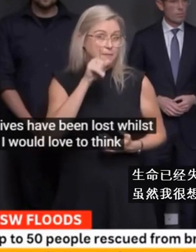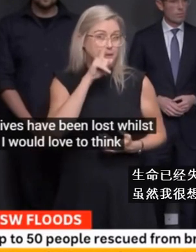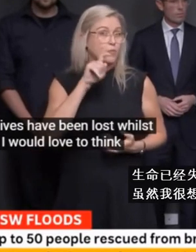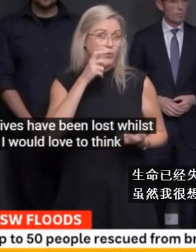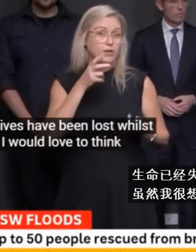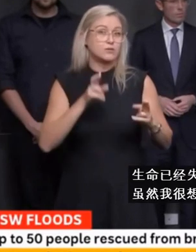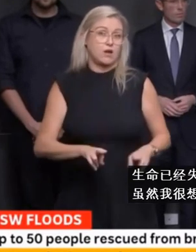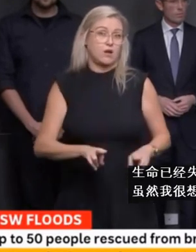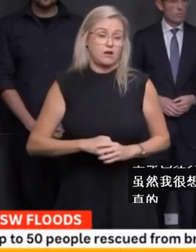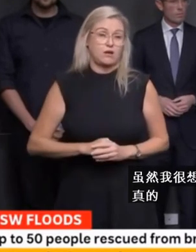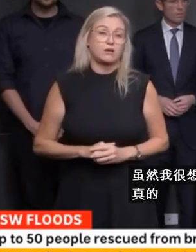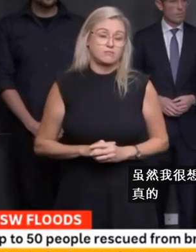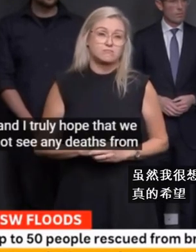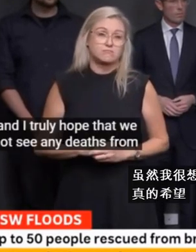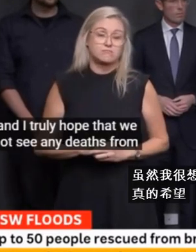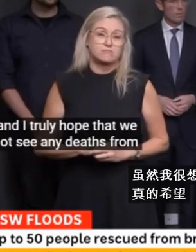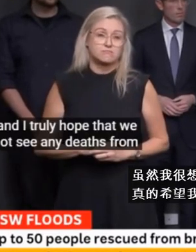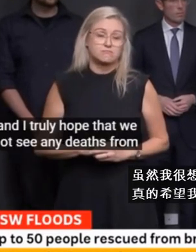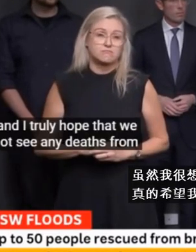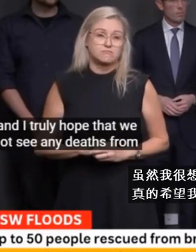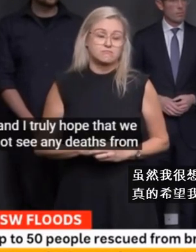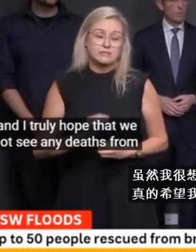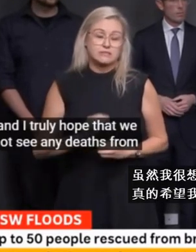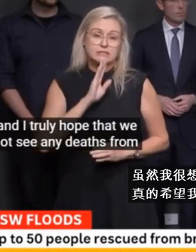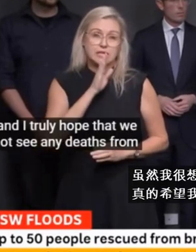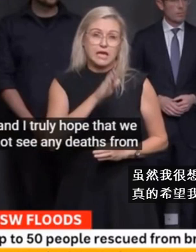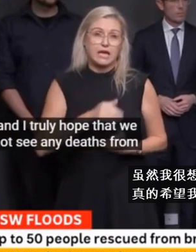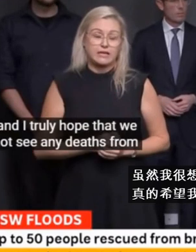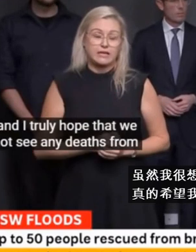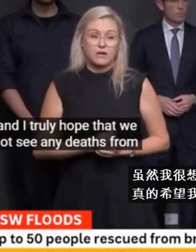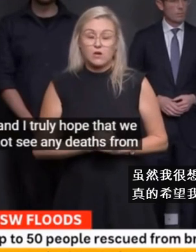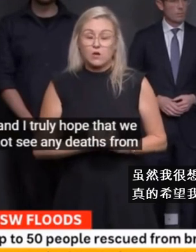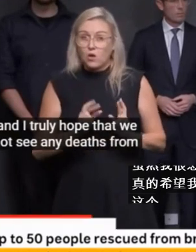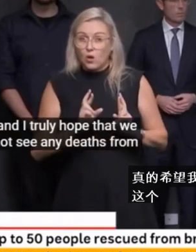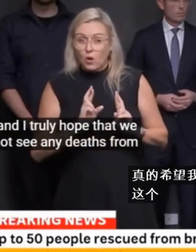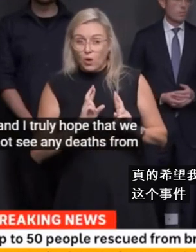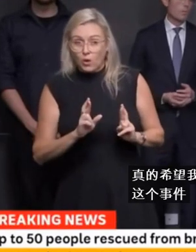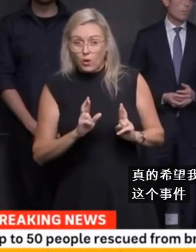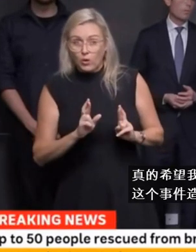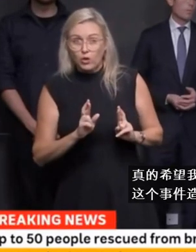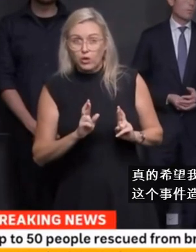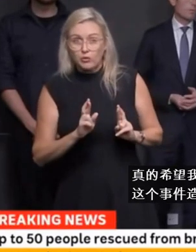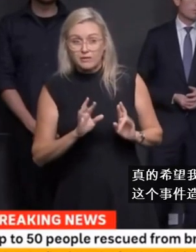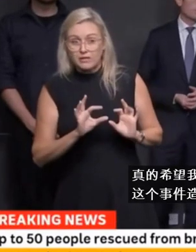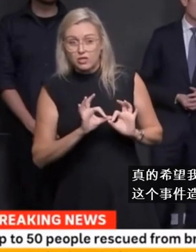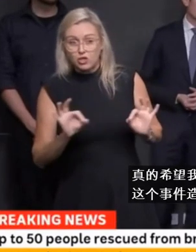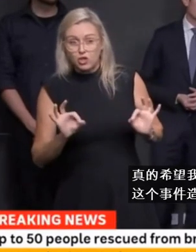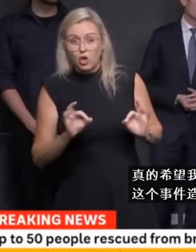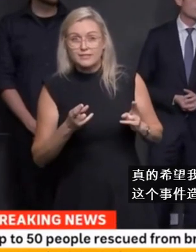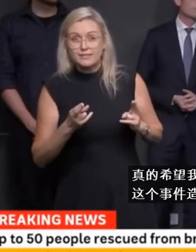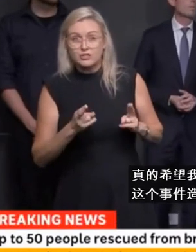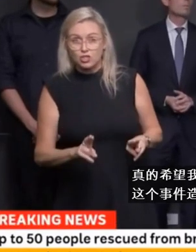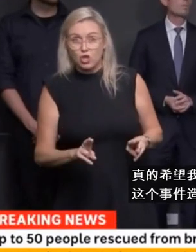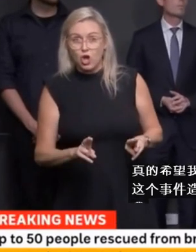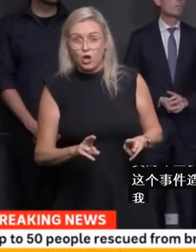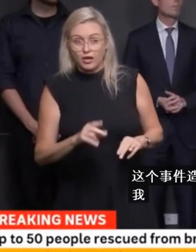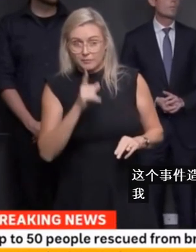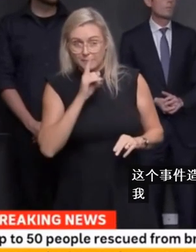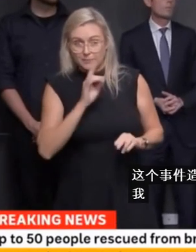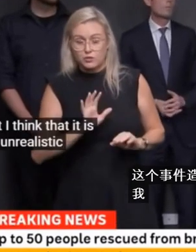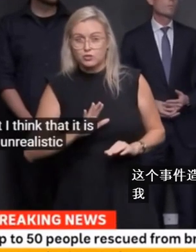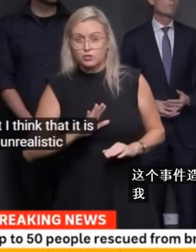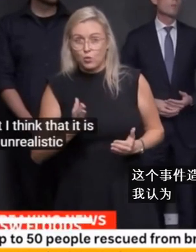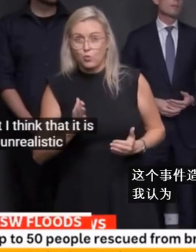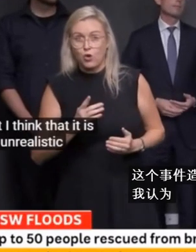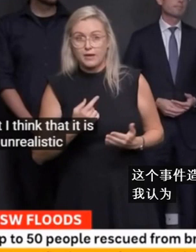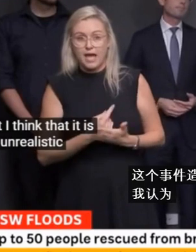to think, and I truly hope, that we will not see any deaths from this event, I think